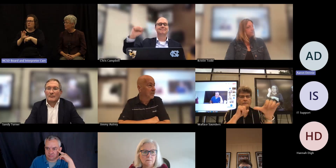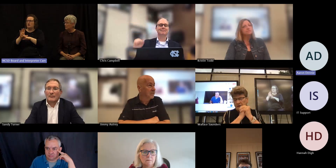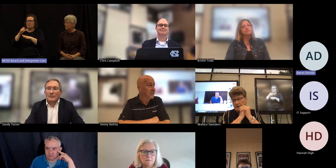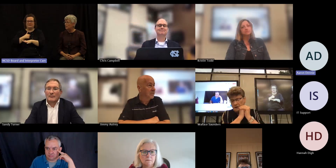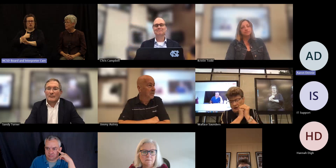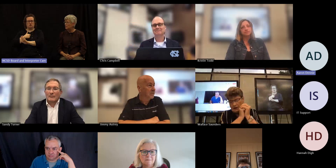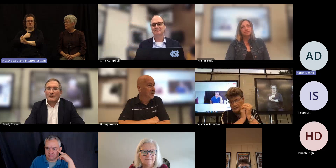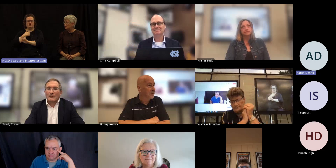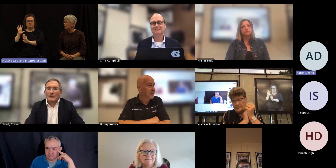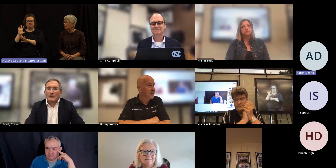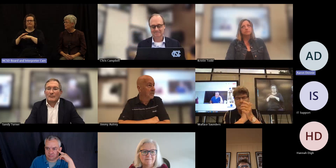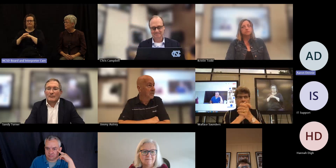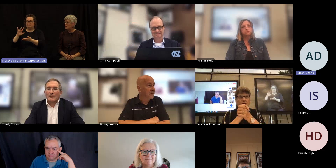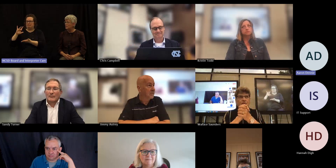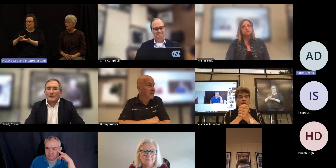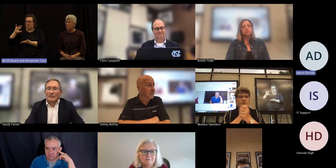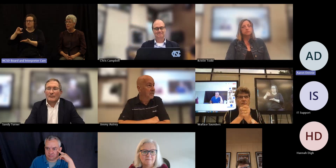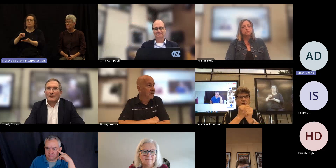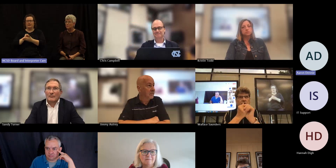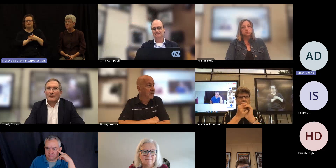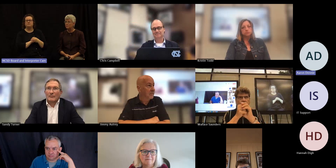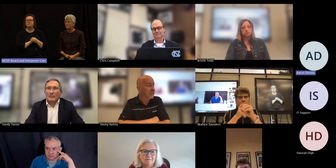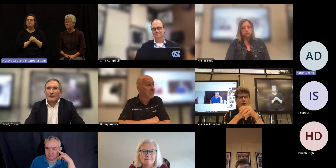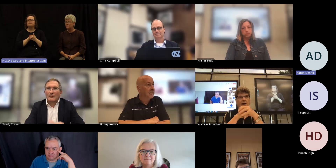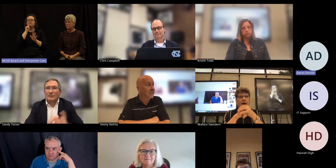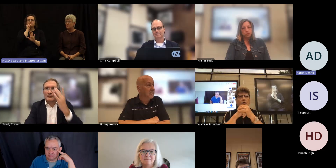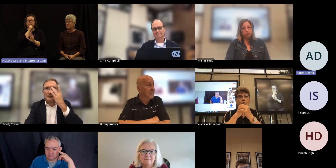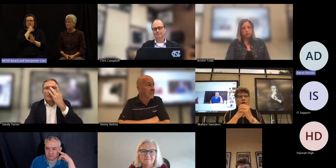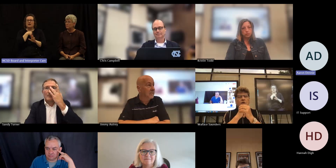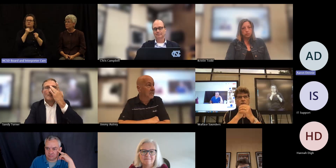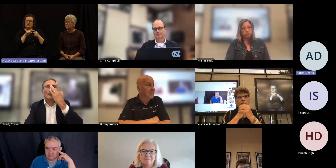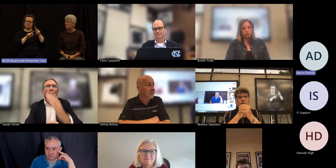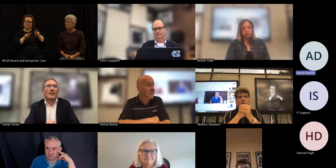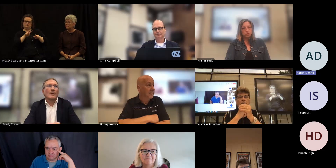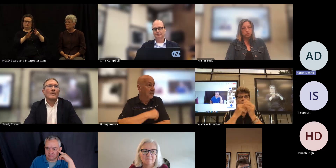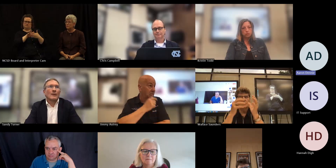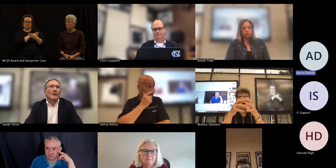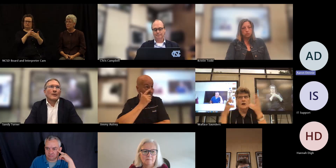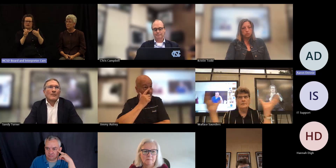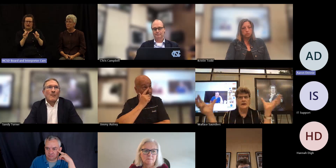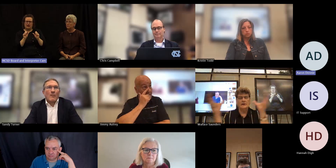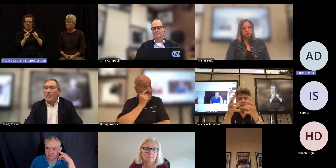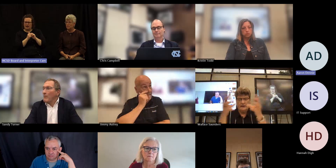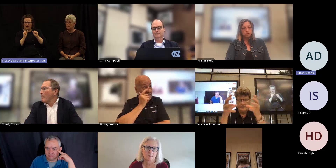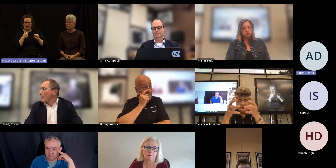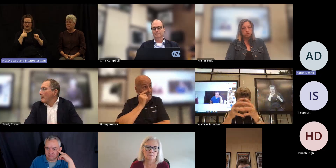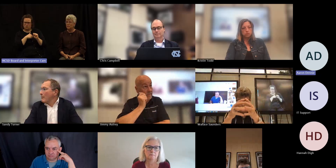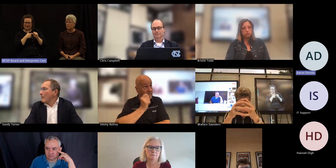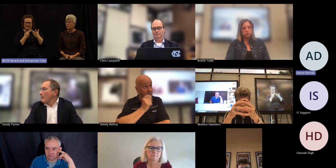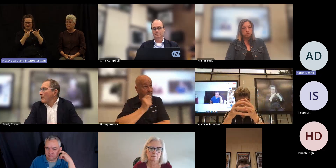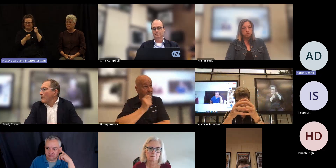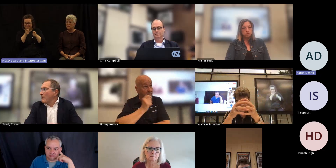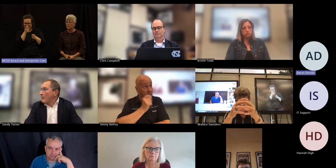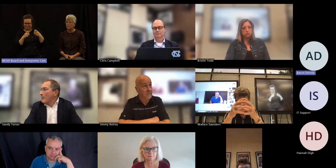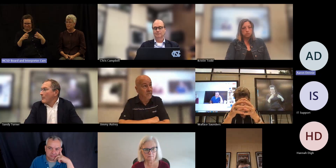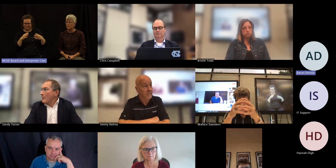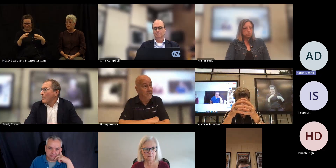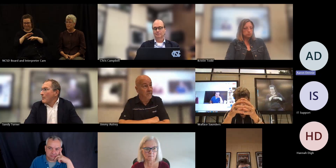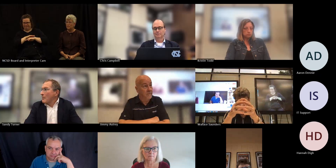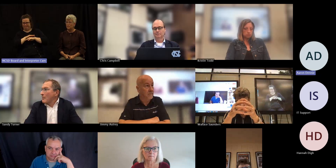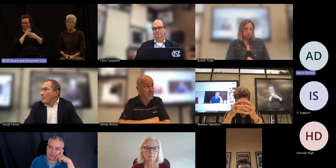off. But I tried to look at how we could accommodate everything going on.